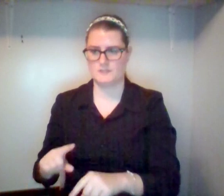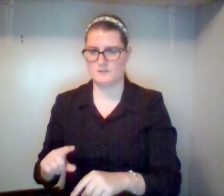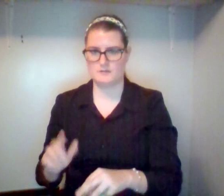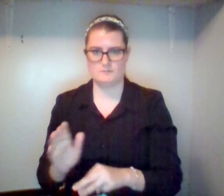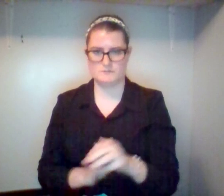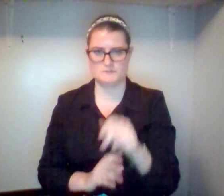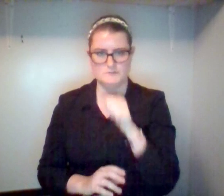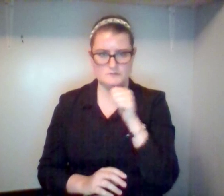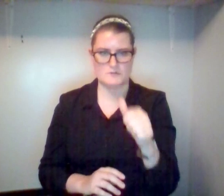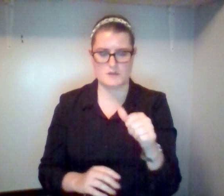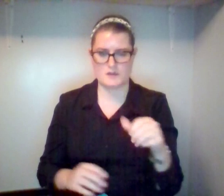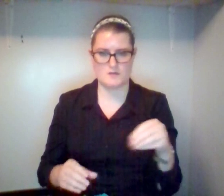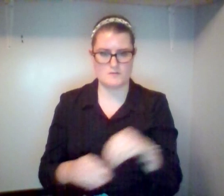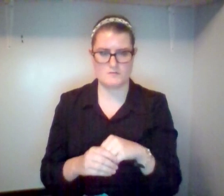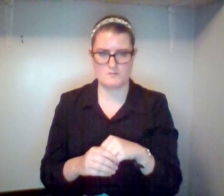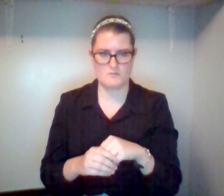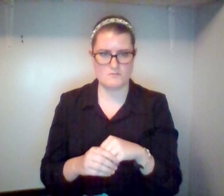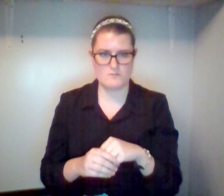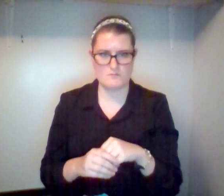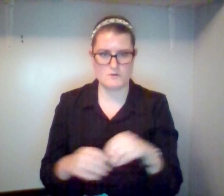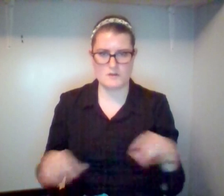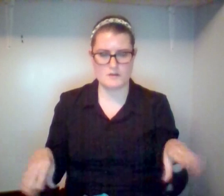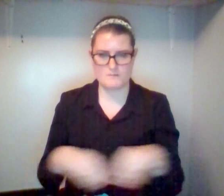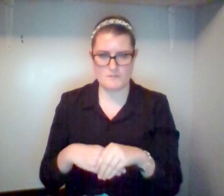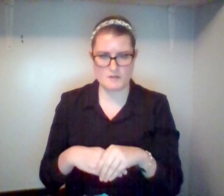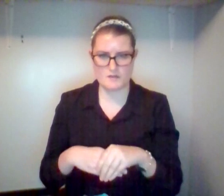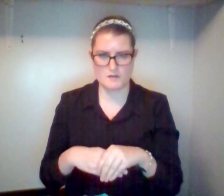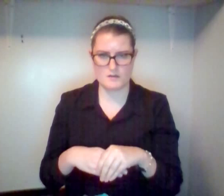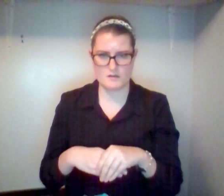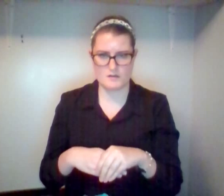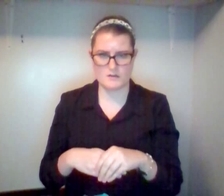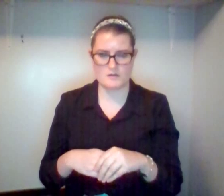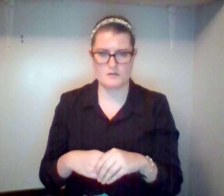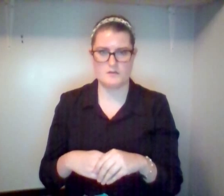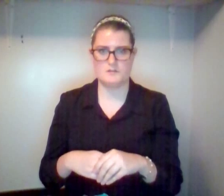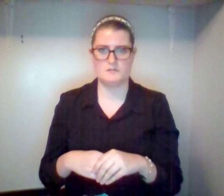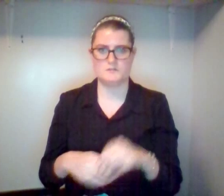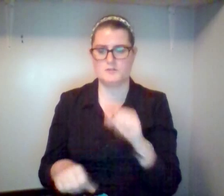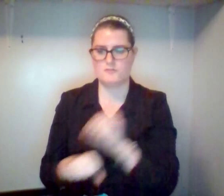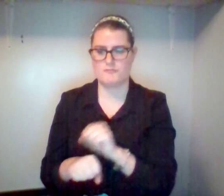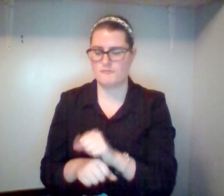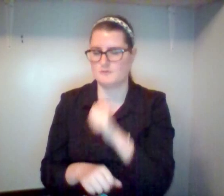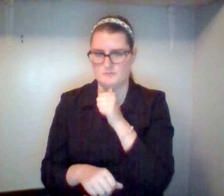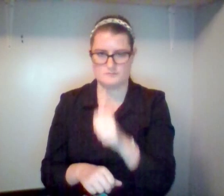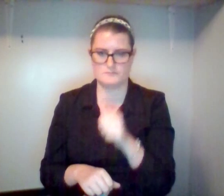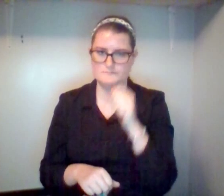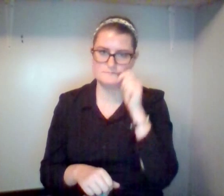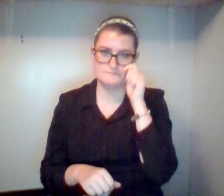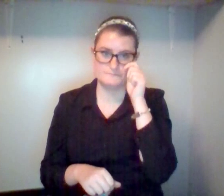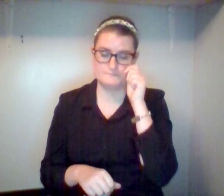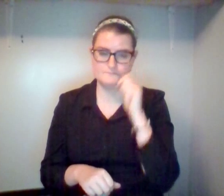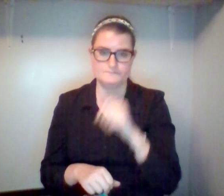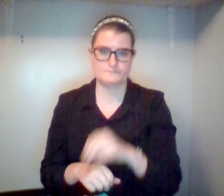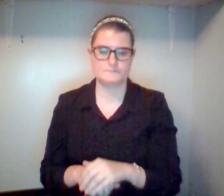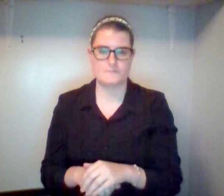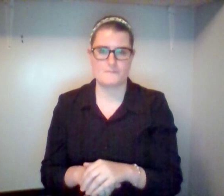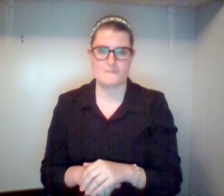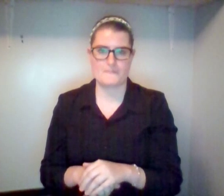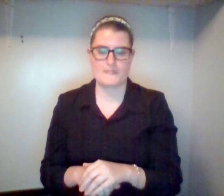with marriage. Now, see, that's a different kind of failure than a disability or some other reason that might be hindering. And